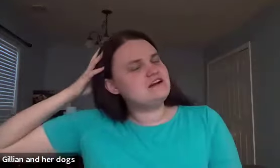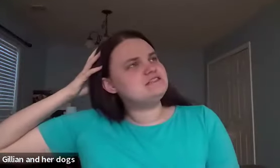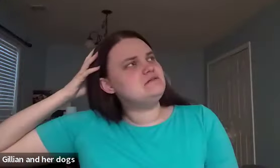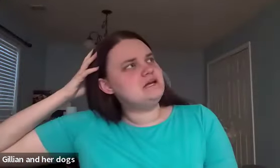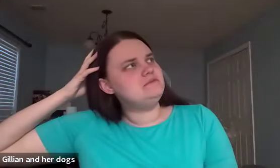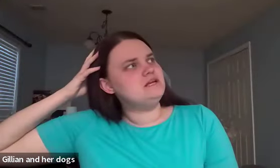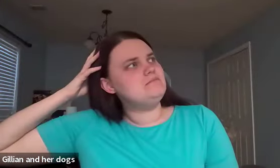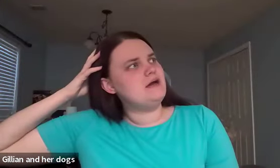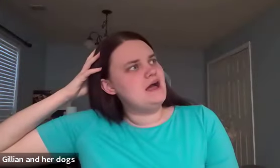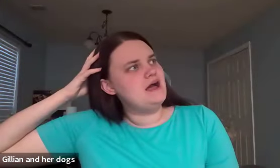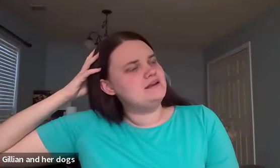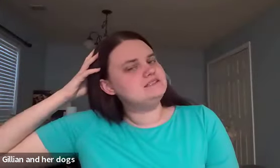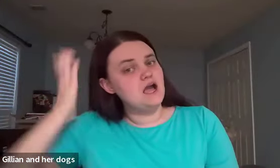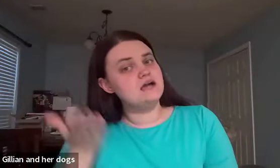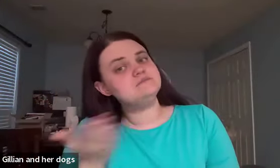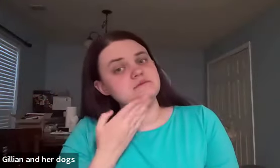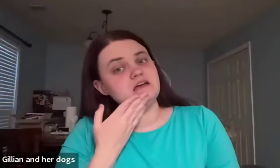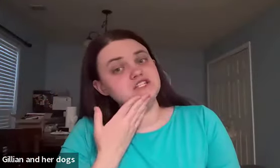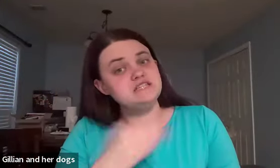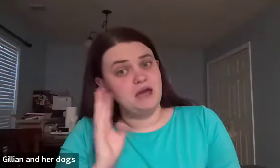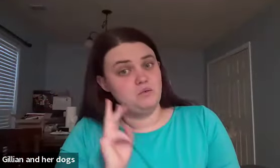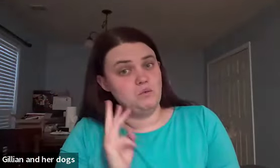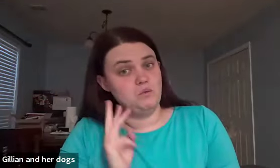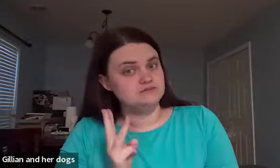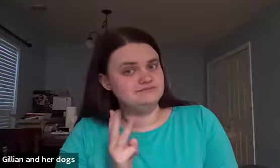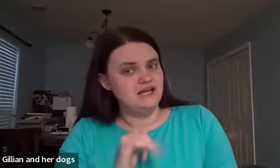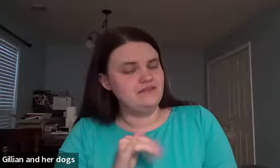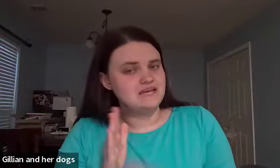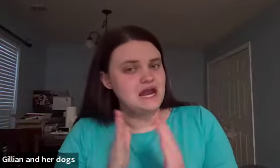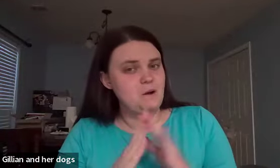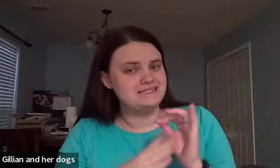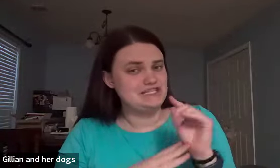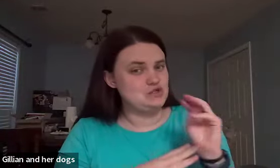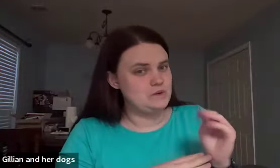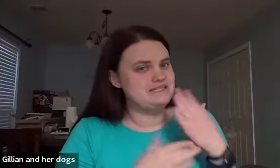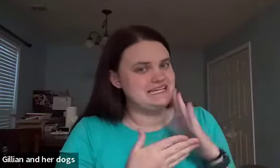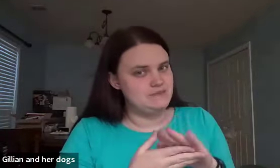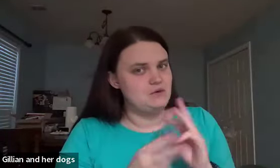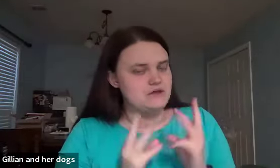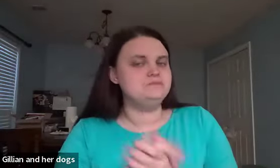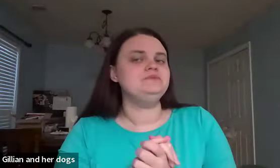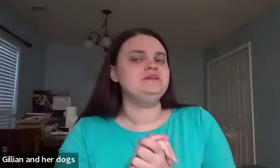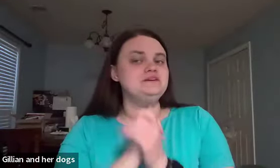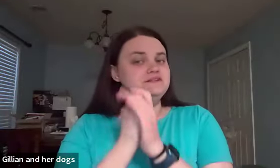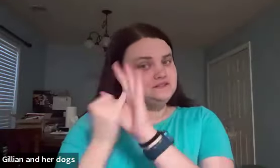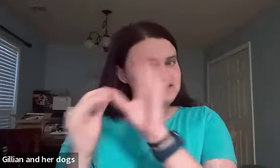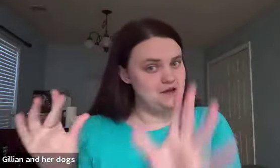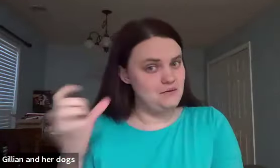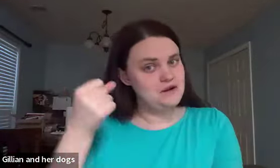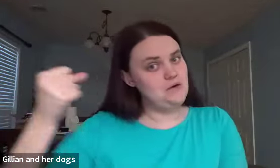sitting here and I was like, wait a minute, bad. Because like I just say bad weather. Like that's kind of how I say storm is like it's bad weather. So we're